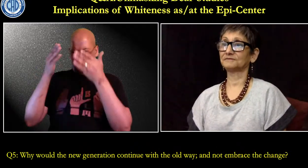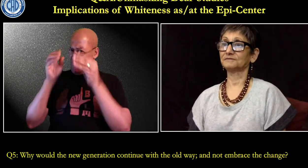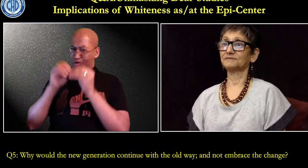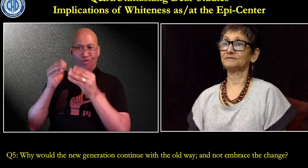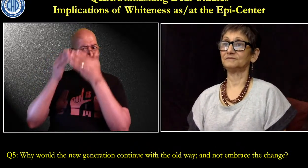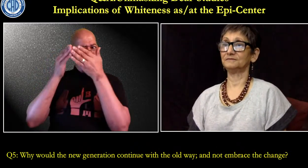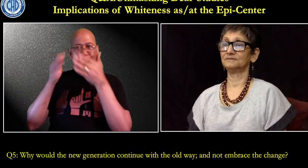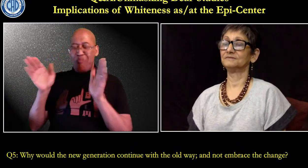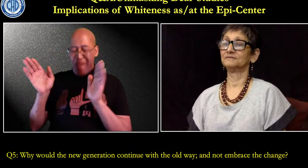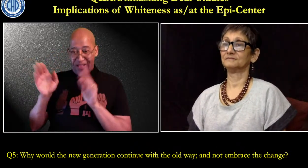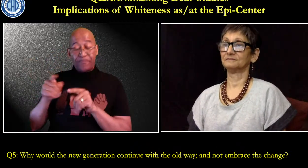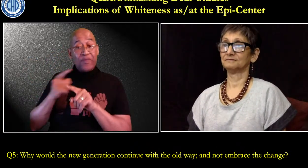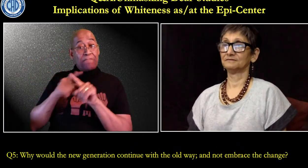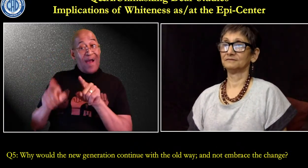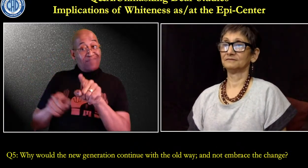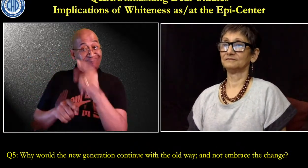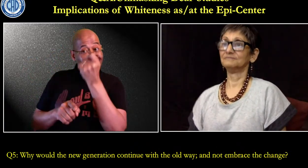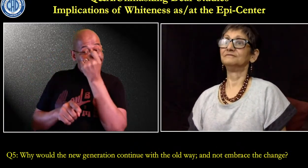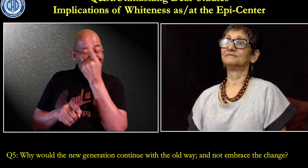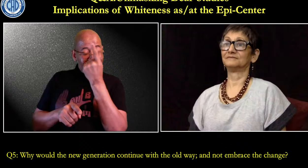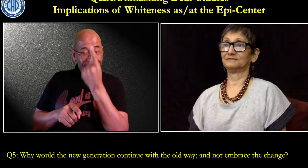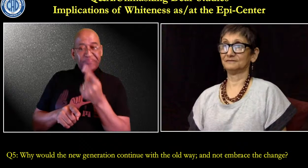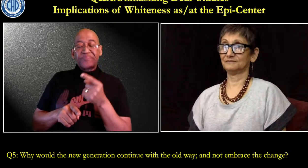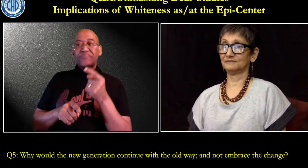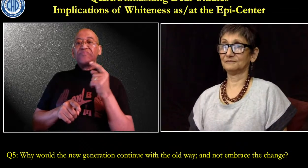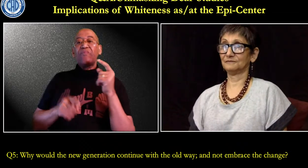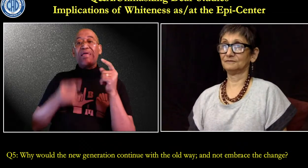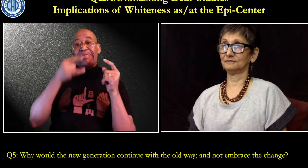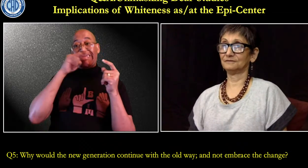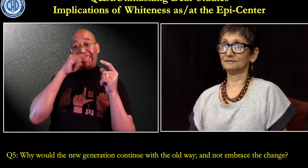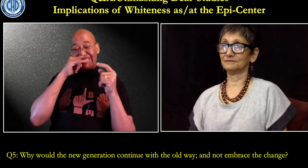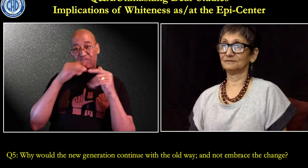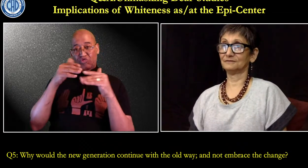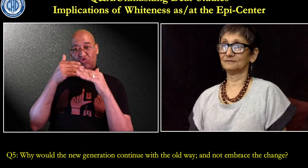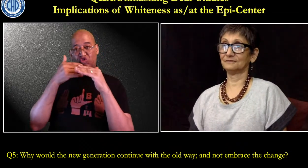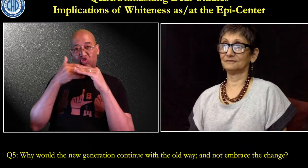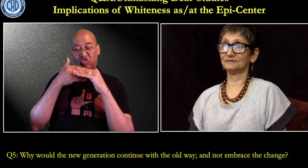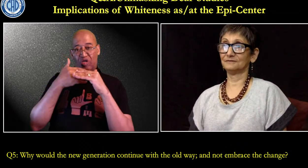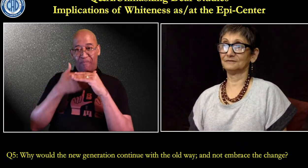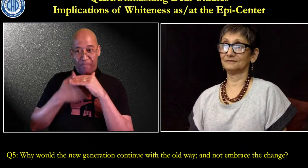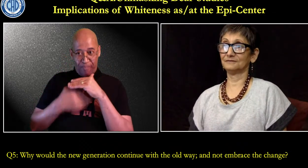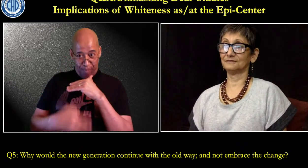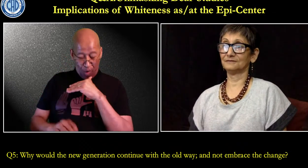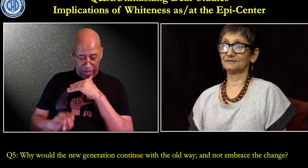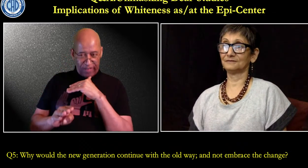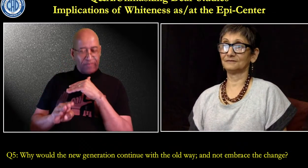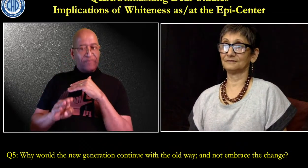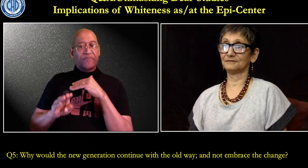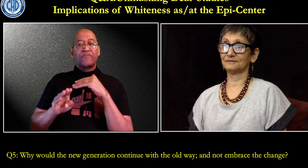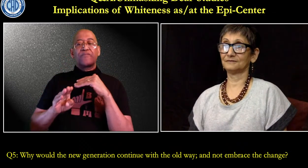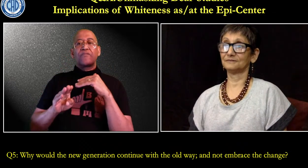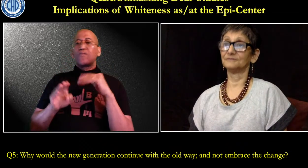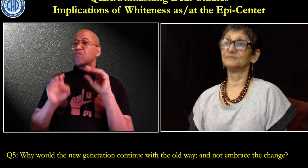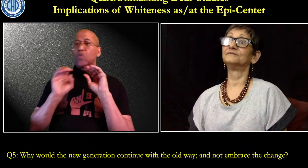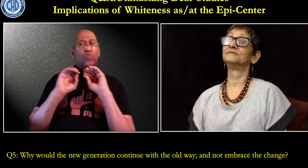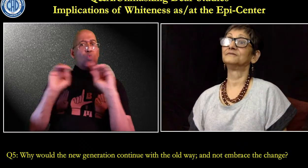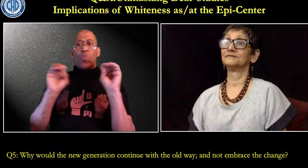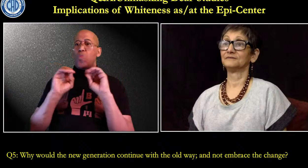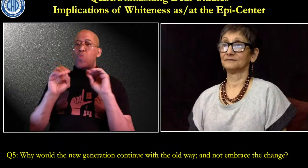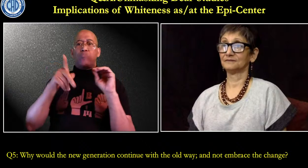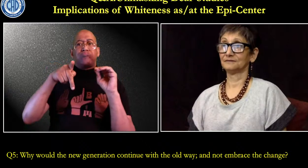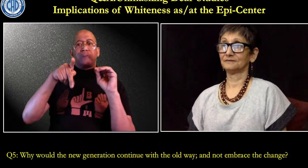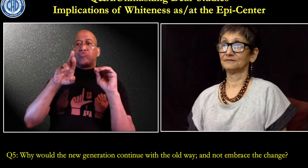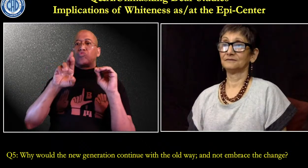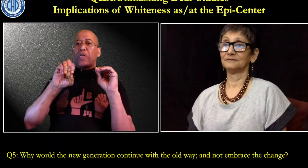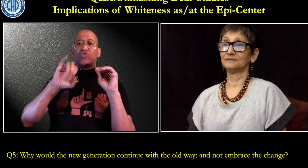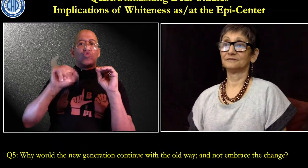happening. And they're being more open-minded. But understand, know that the kids who